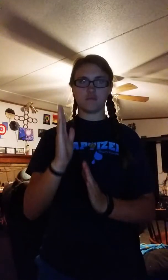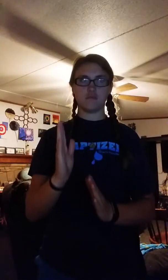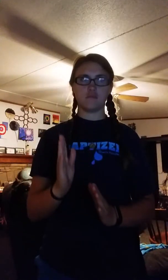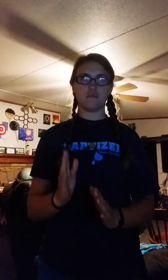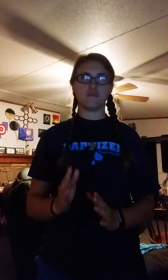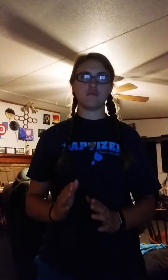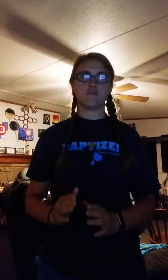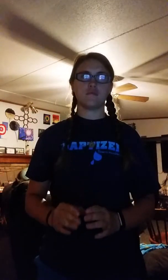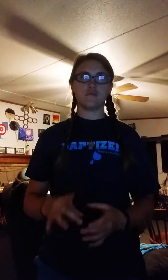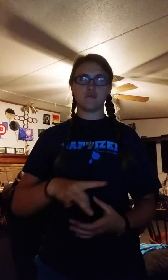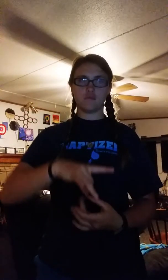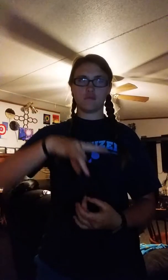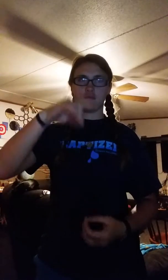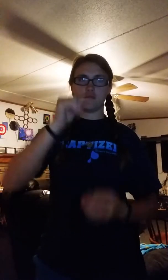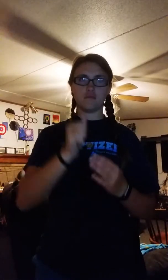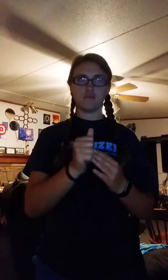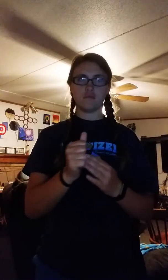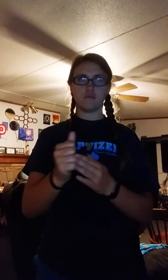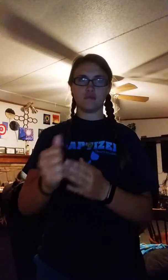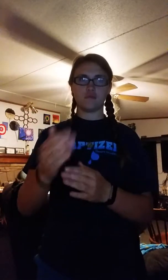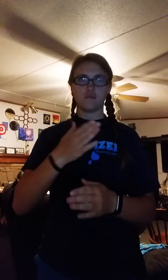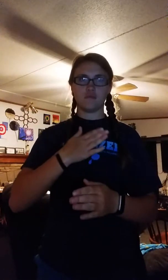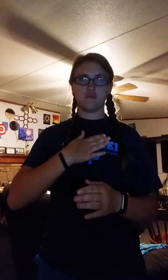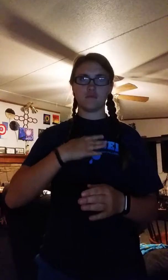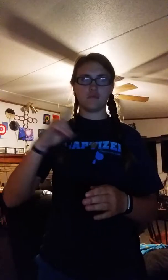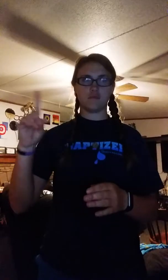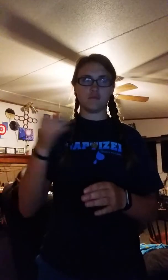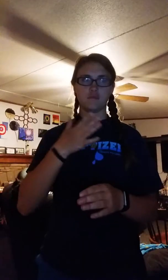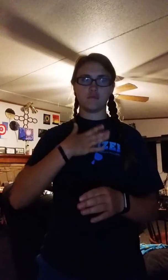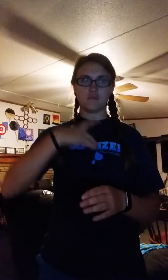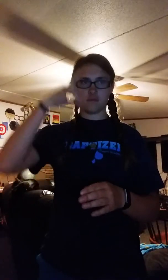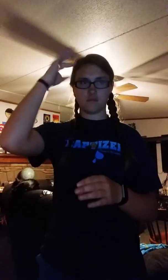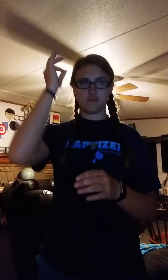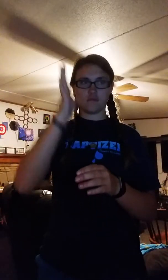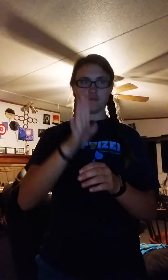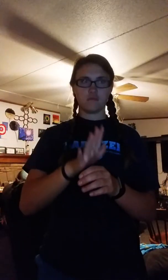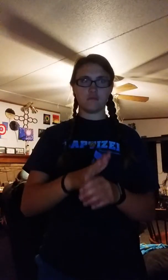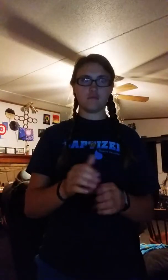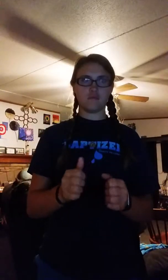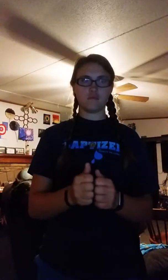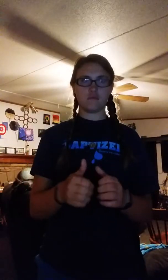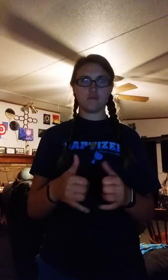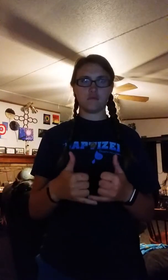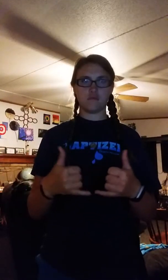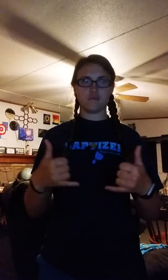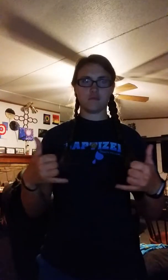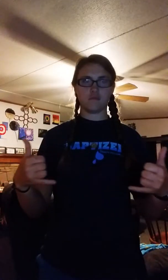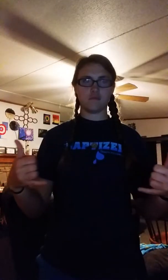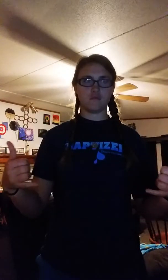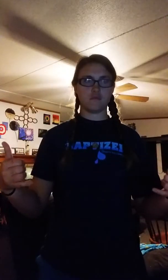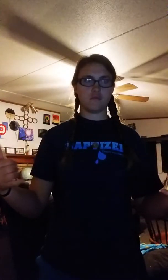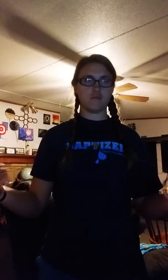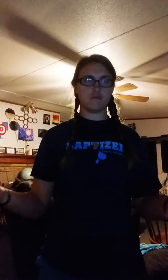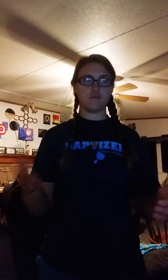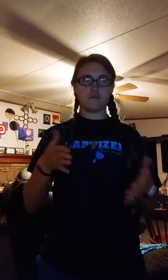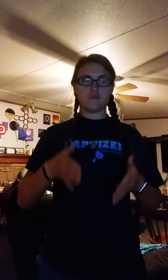Spirit, lead me where my trust is without borders. Let